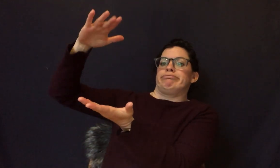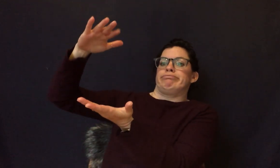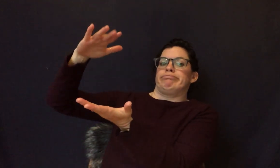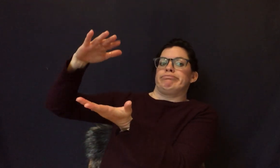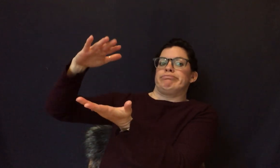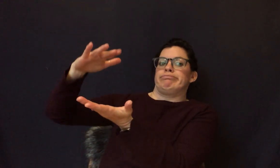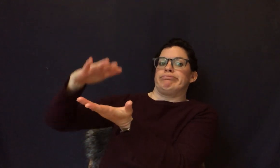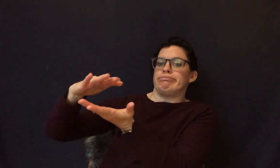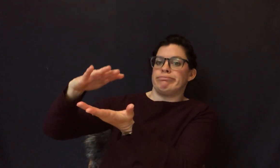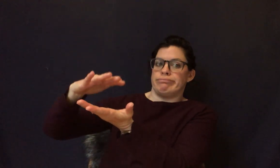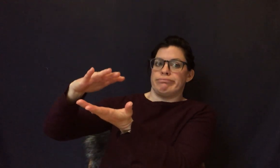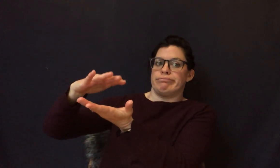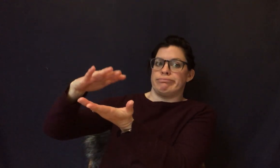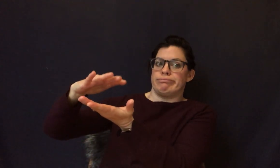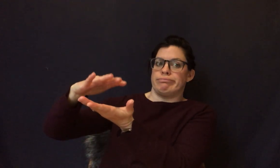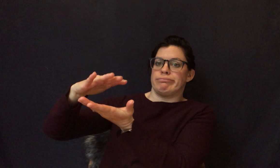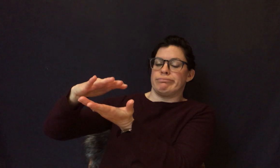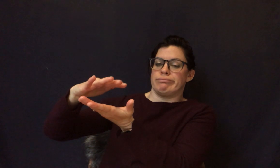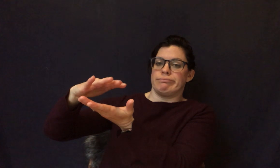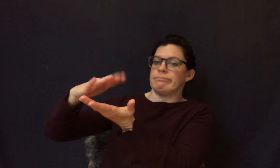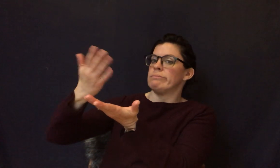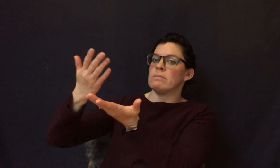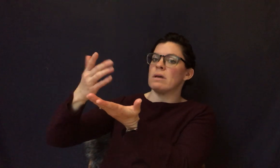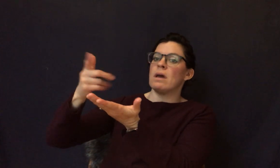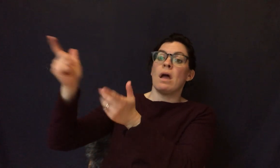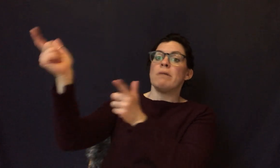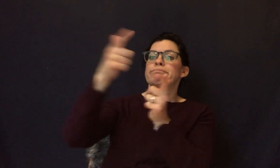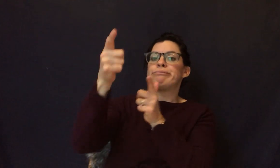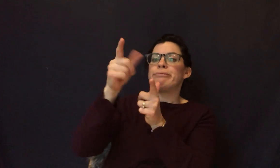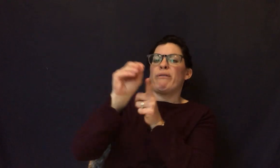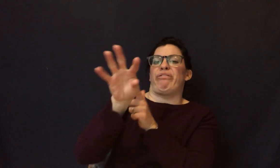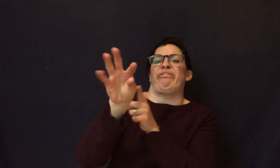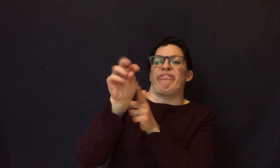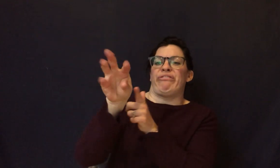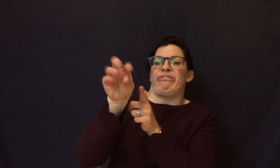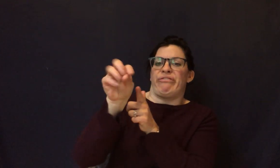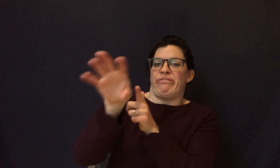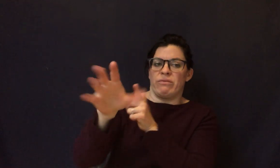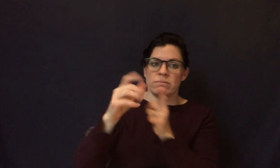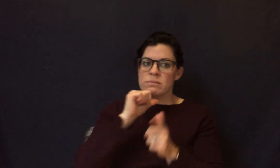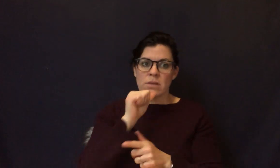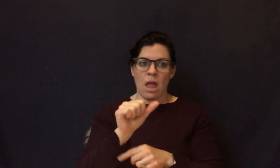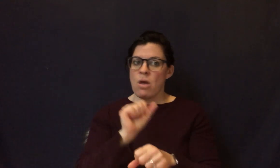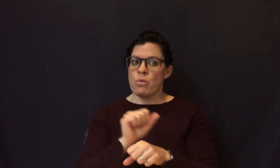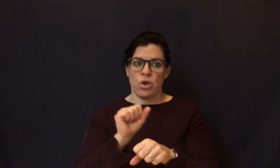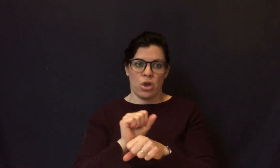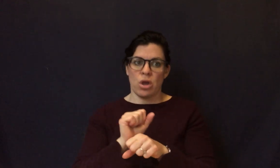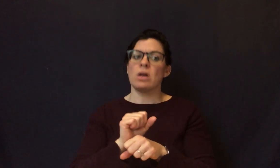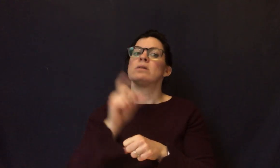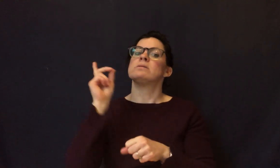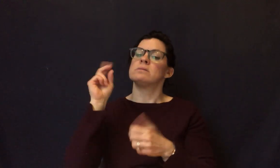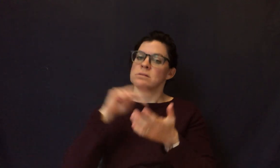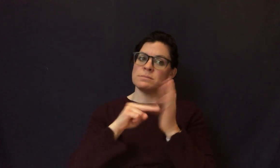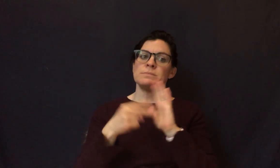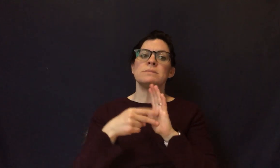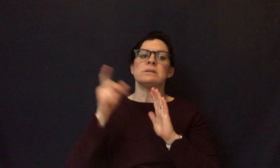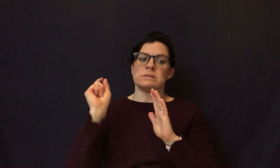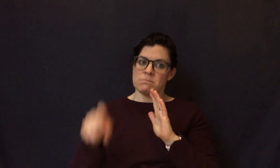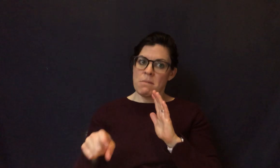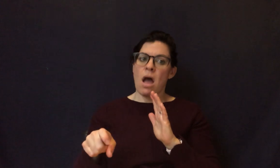extinguisher. And if it's down the bottom of the fire extinguisher will work, but it won't be as effective, and it's not going to